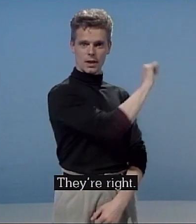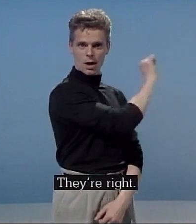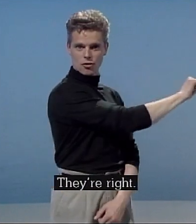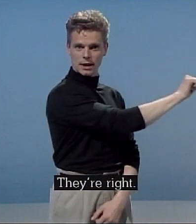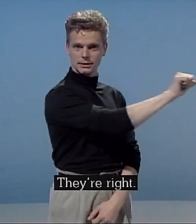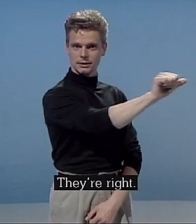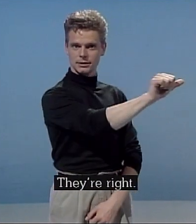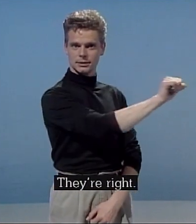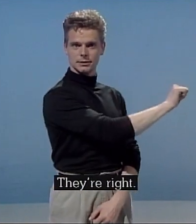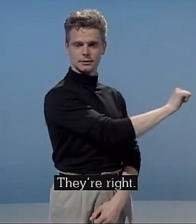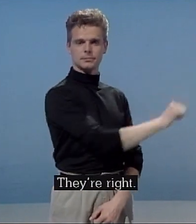They're right.